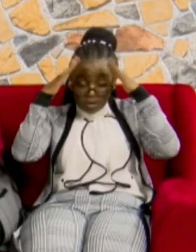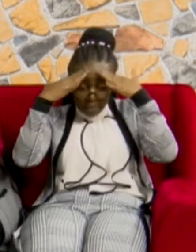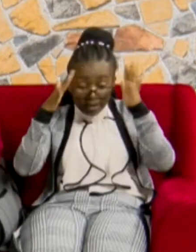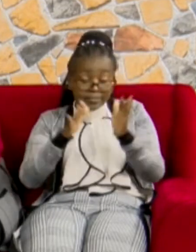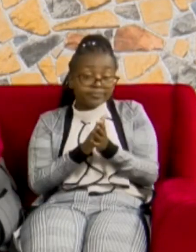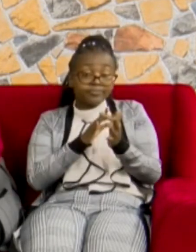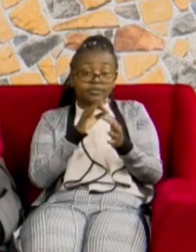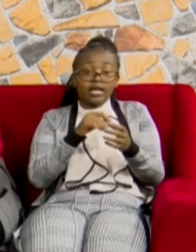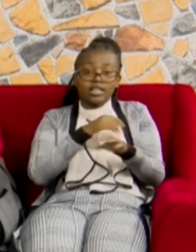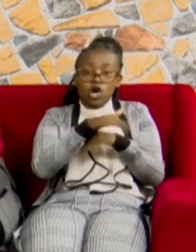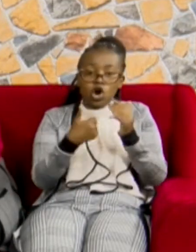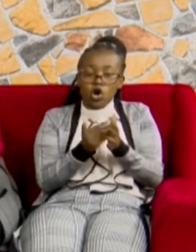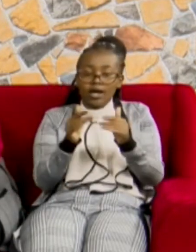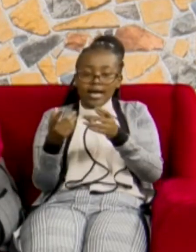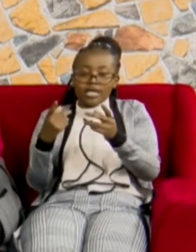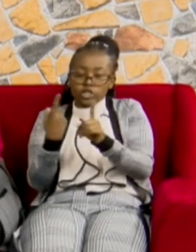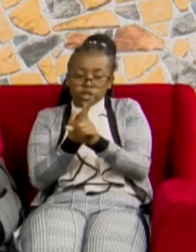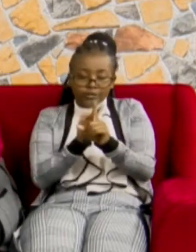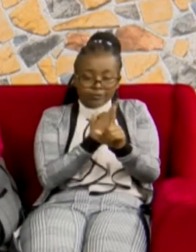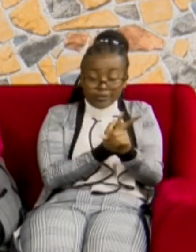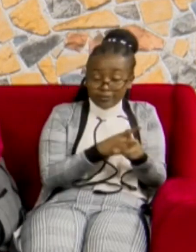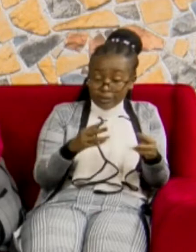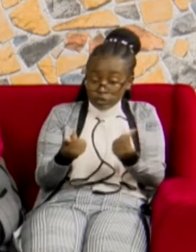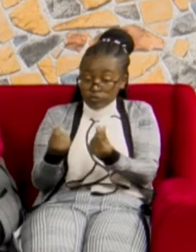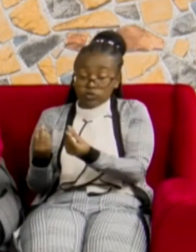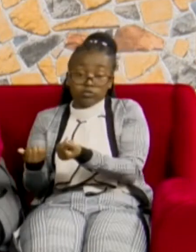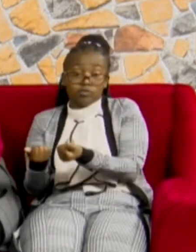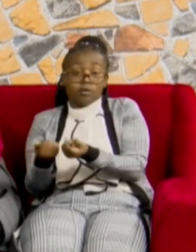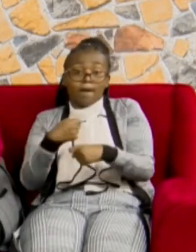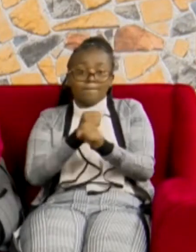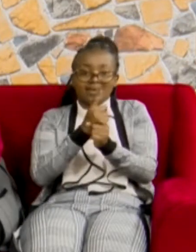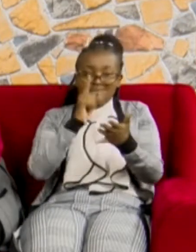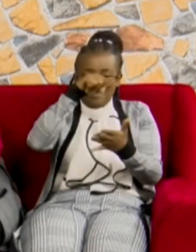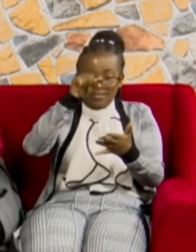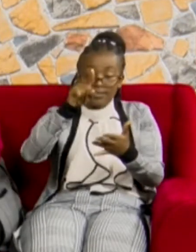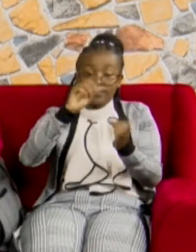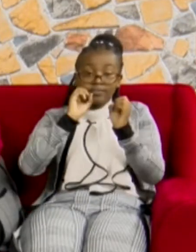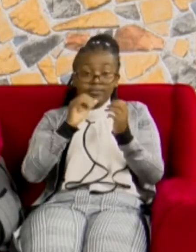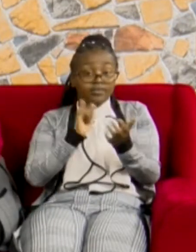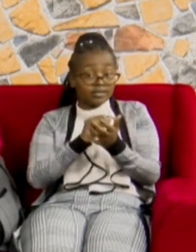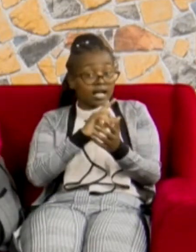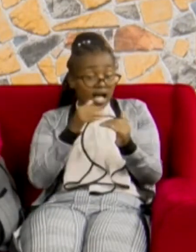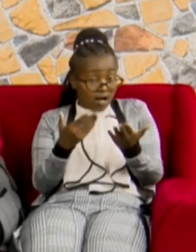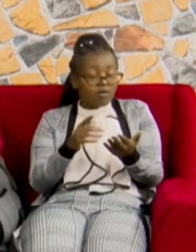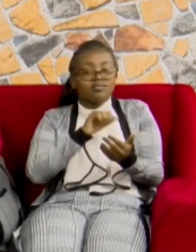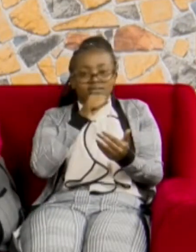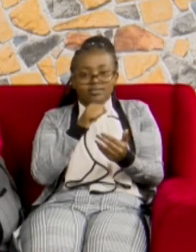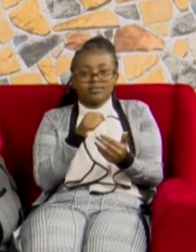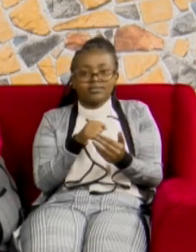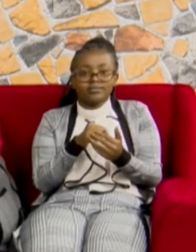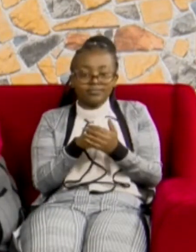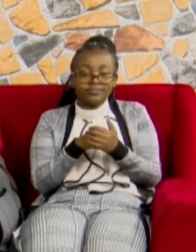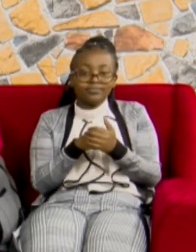and then we all like handle it from different areas to be able to make it right. That's it. That's right. Good.